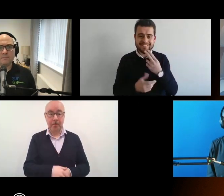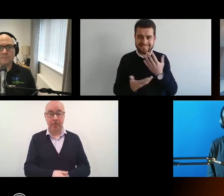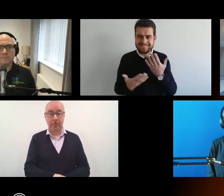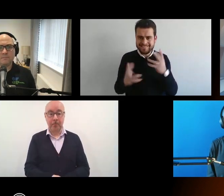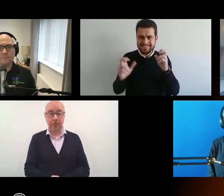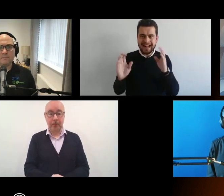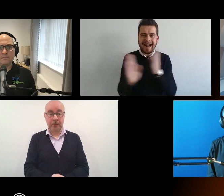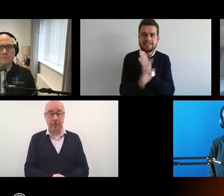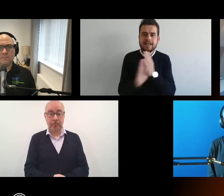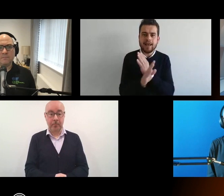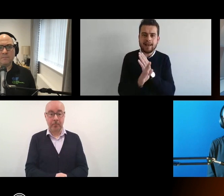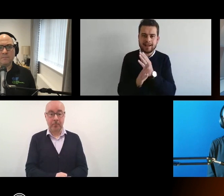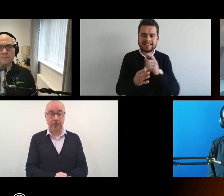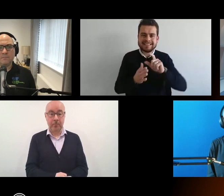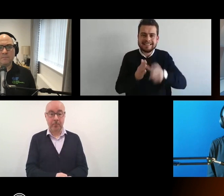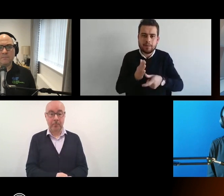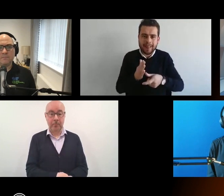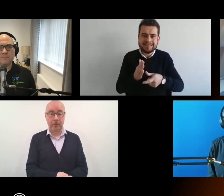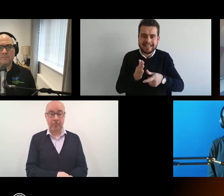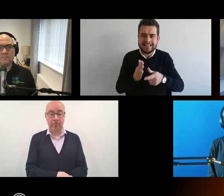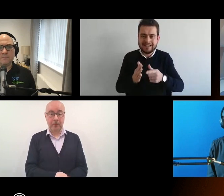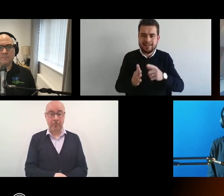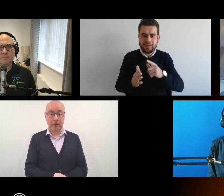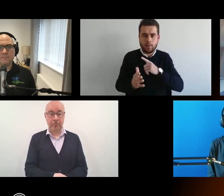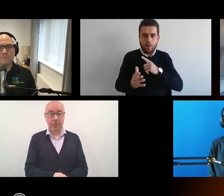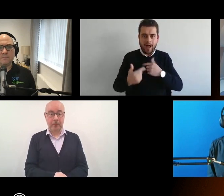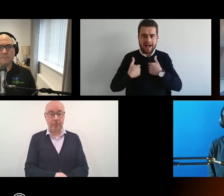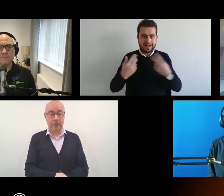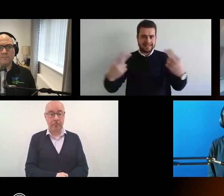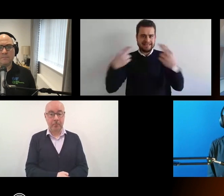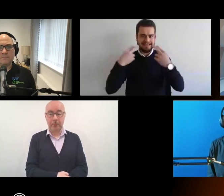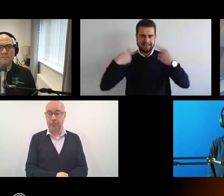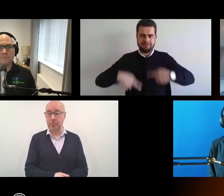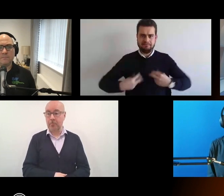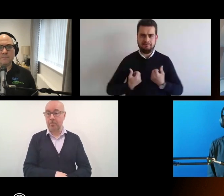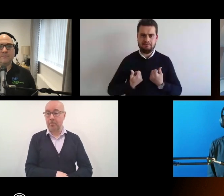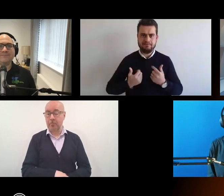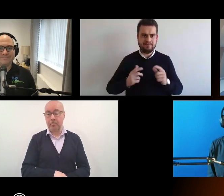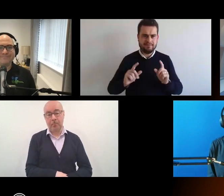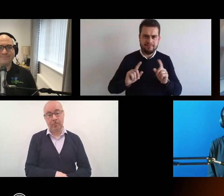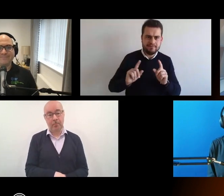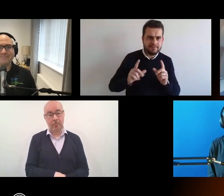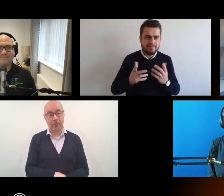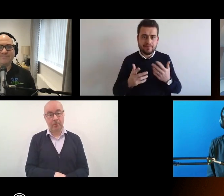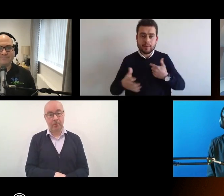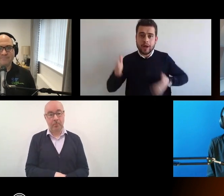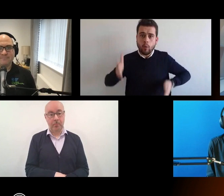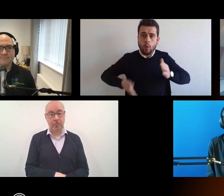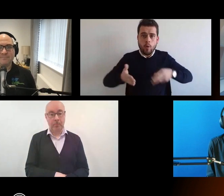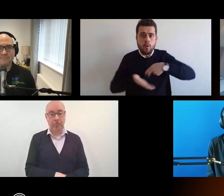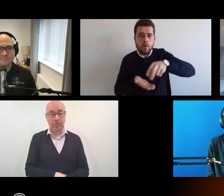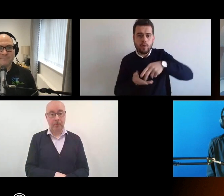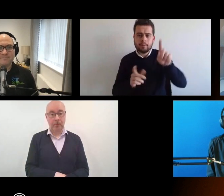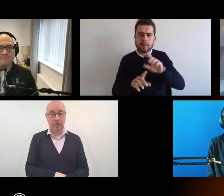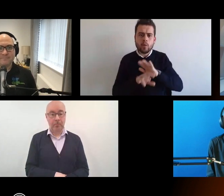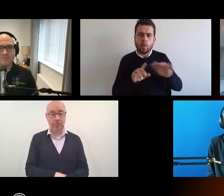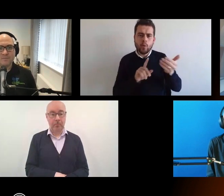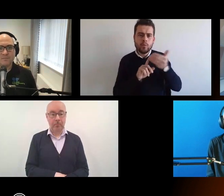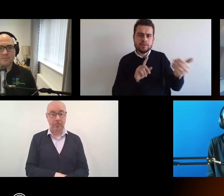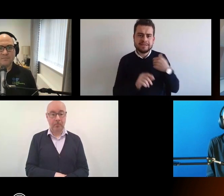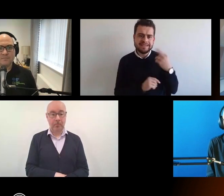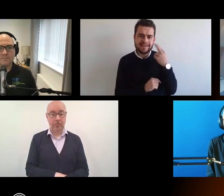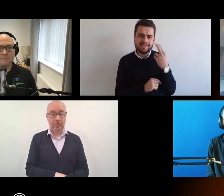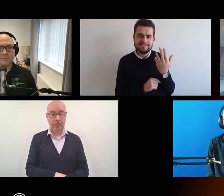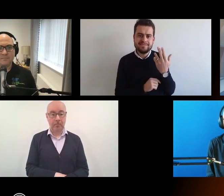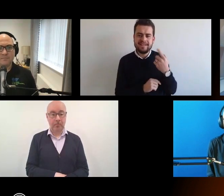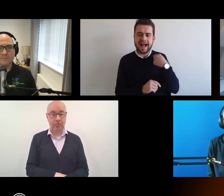Another thing before we go on is, of course, that deafness is a hidden disability. Because if you look at me,